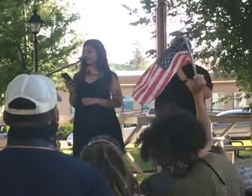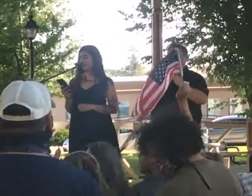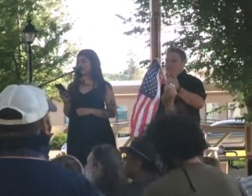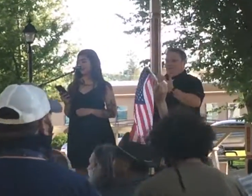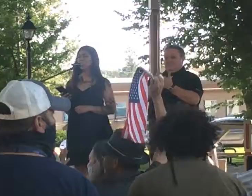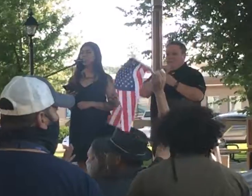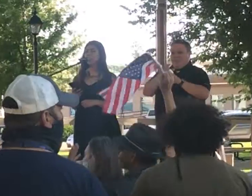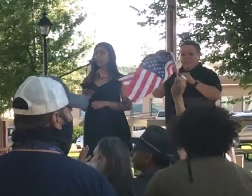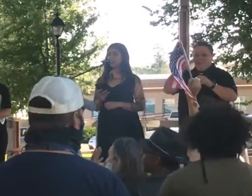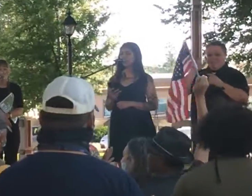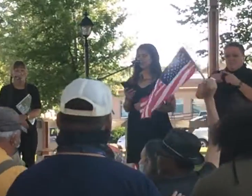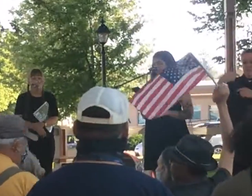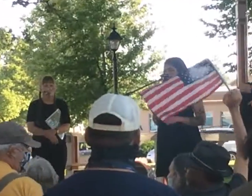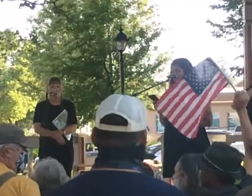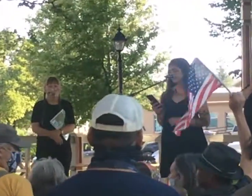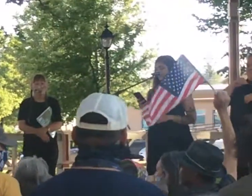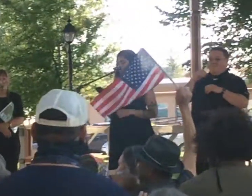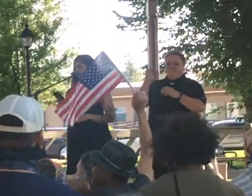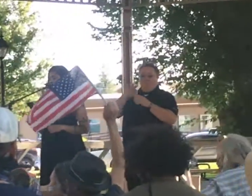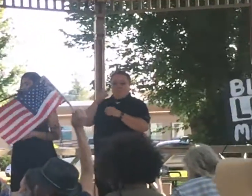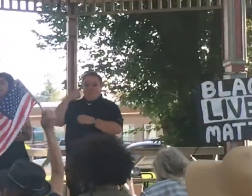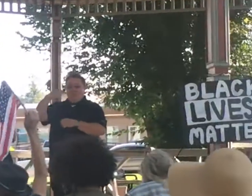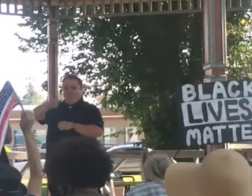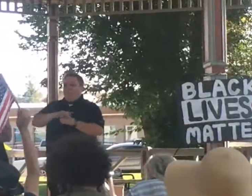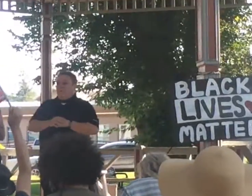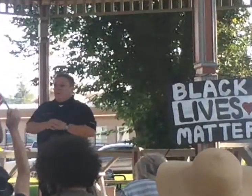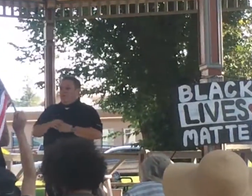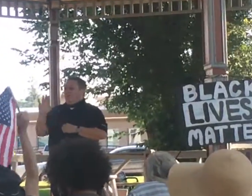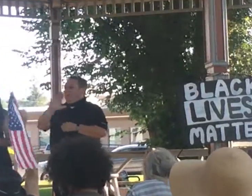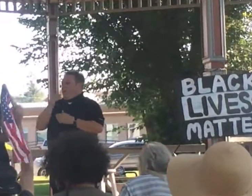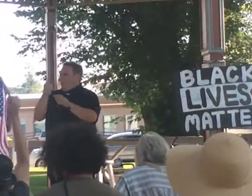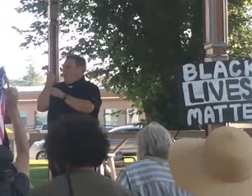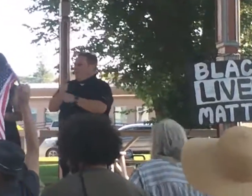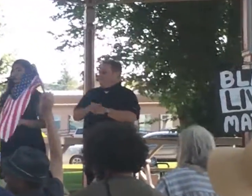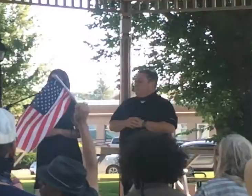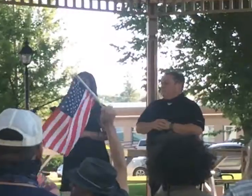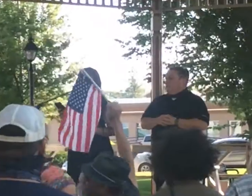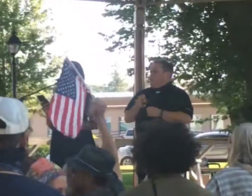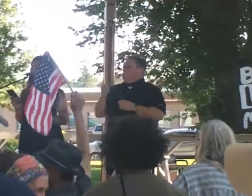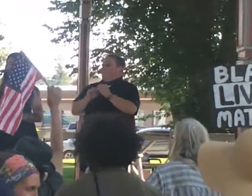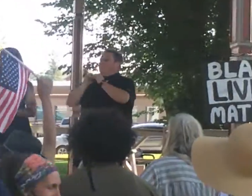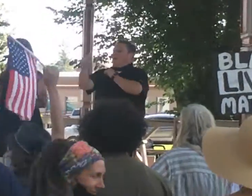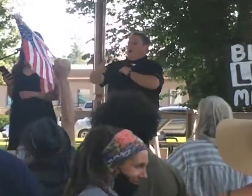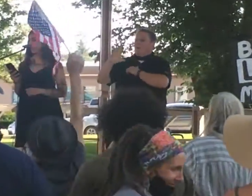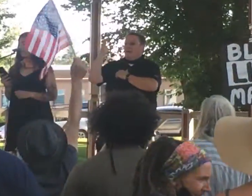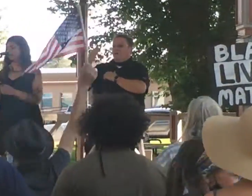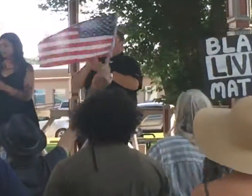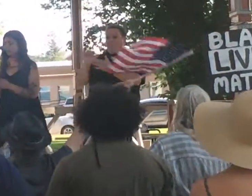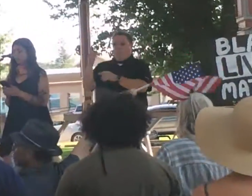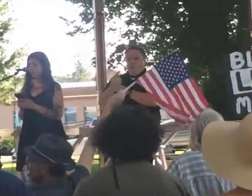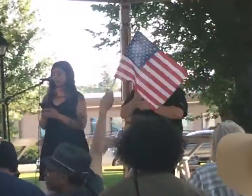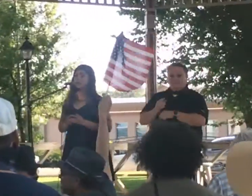listening to them, and we are not voting for them. And they're right. It's so beyond apparent that they are